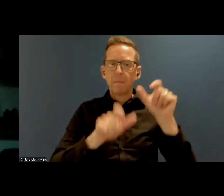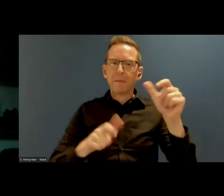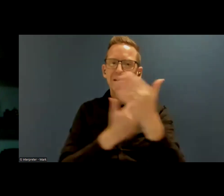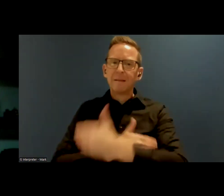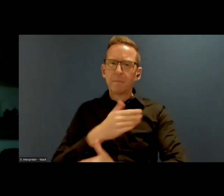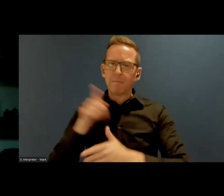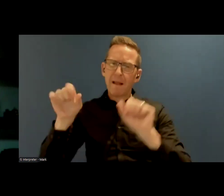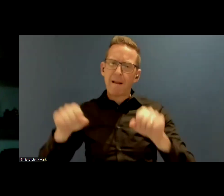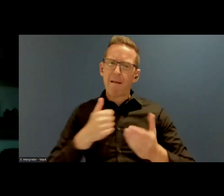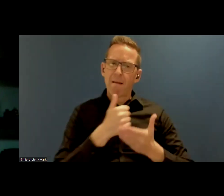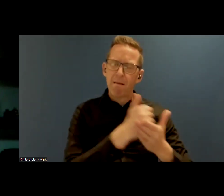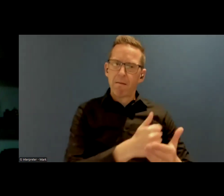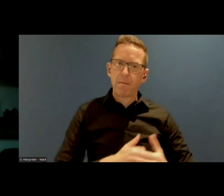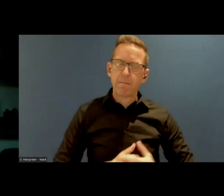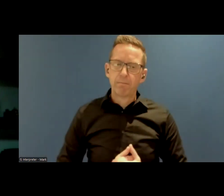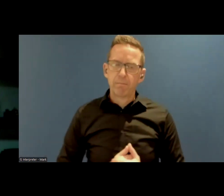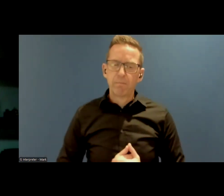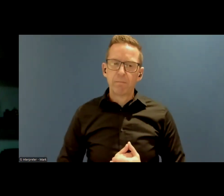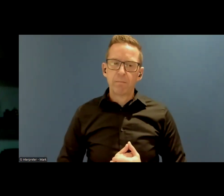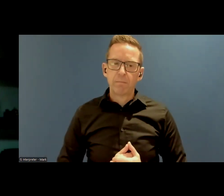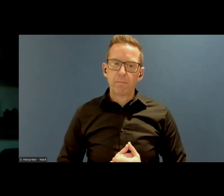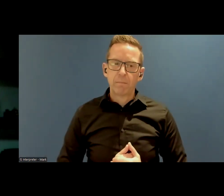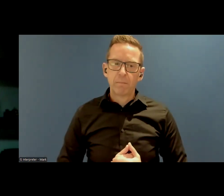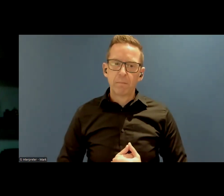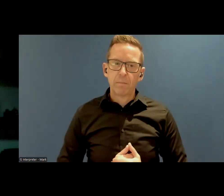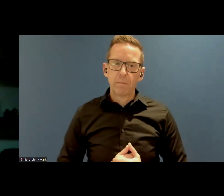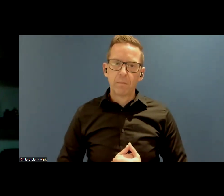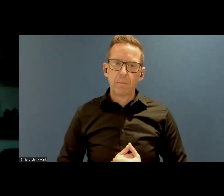also, taking up one of the